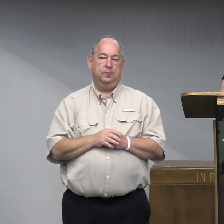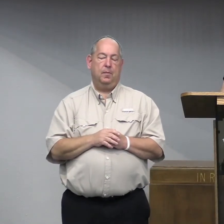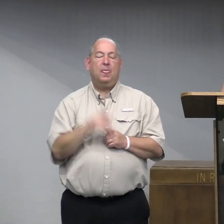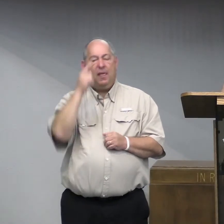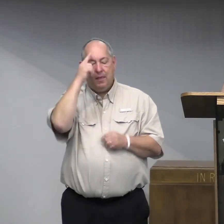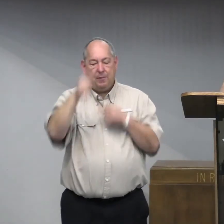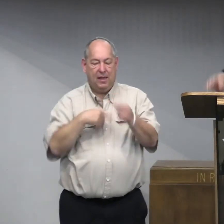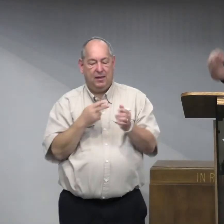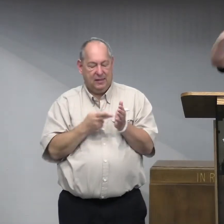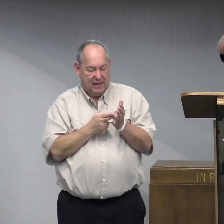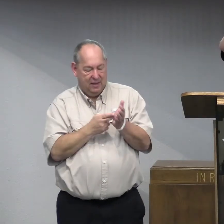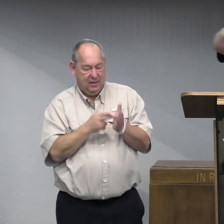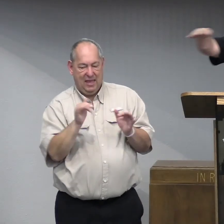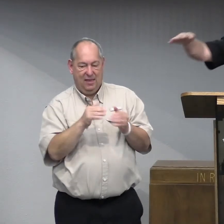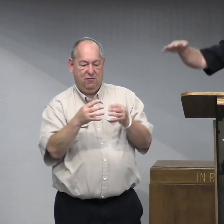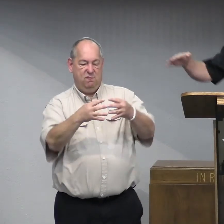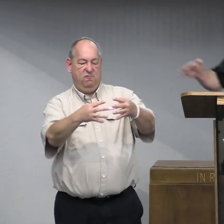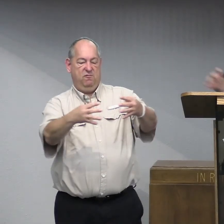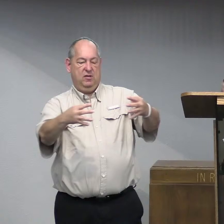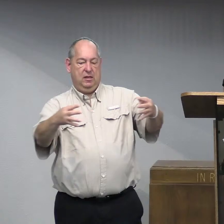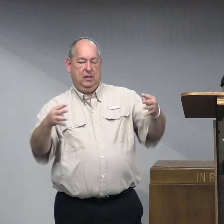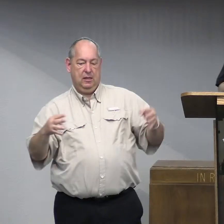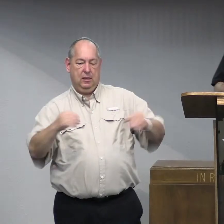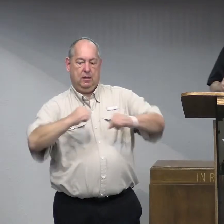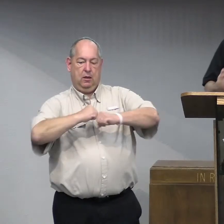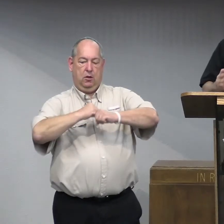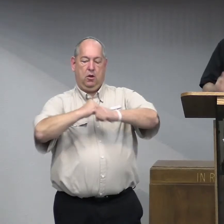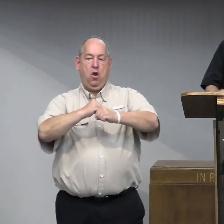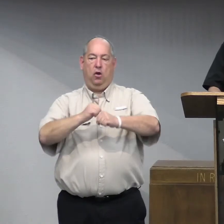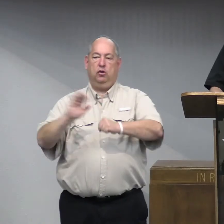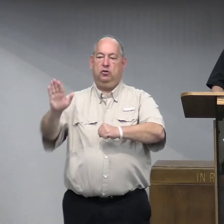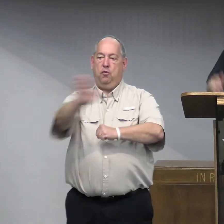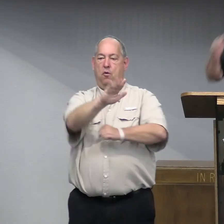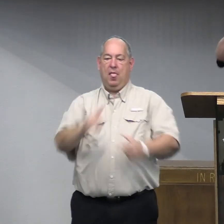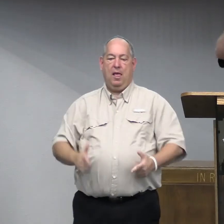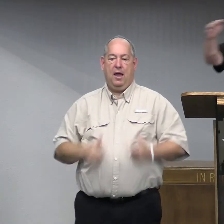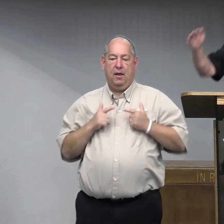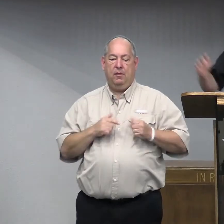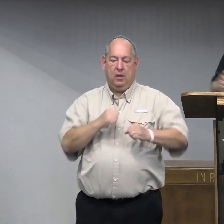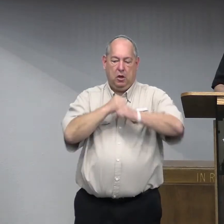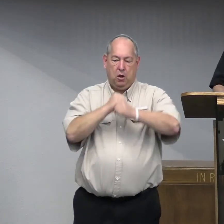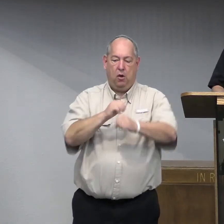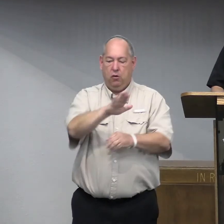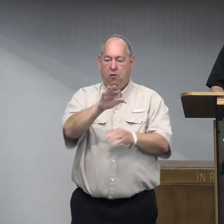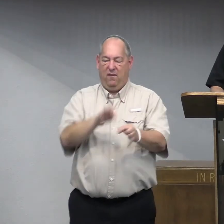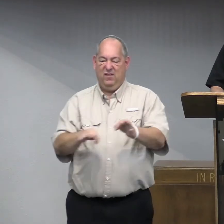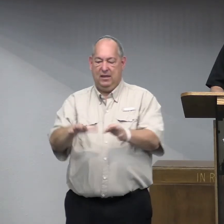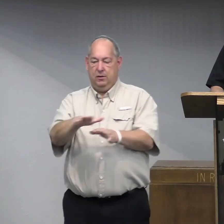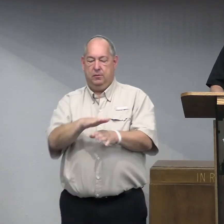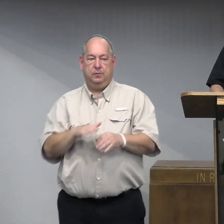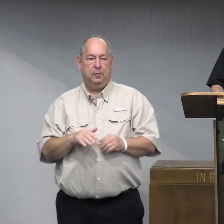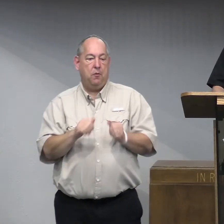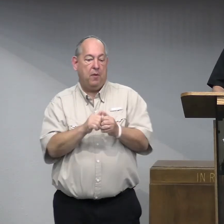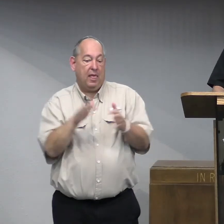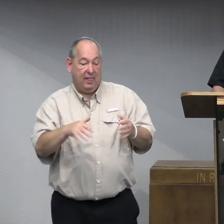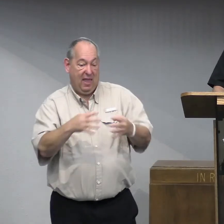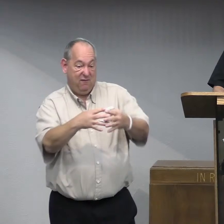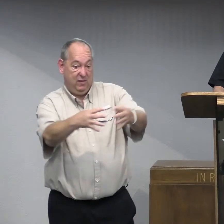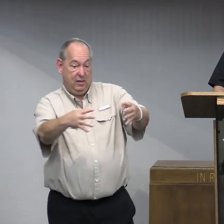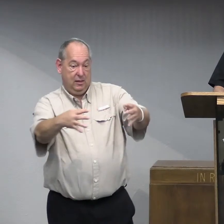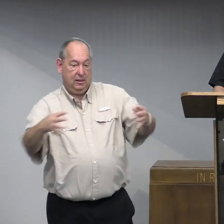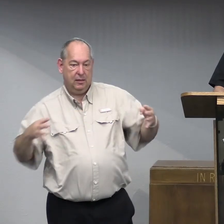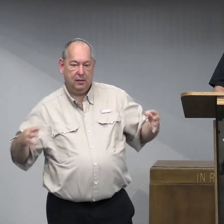Think of integrity as the fence that guards your life, that guards your field. Without that